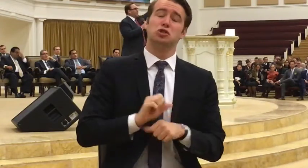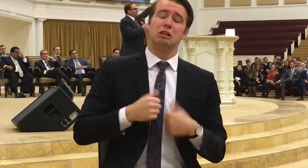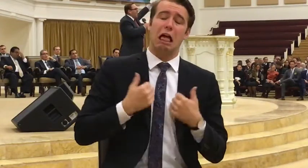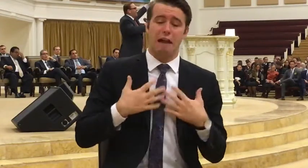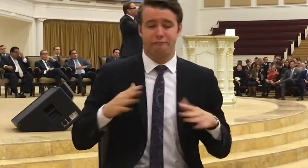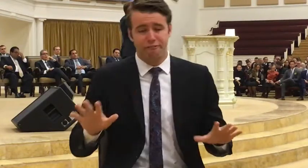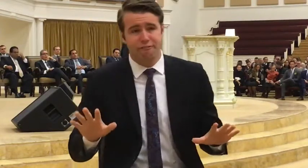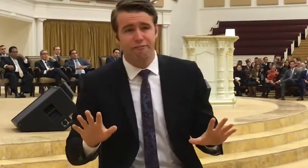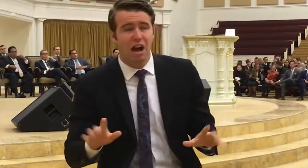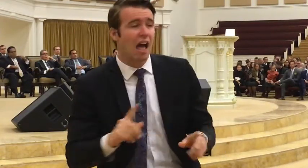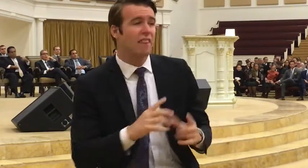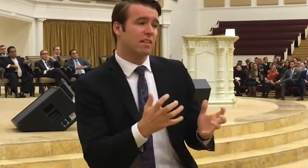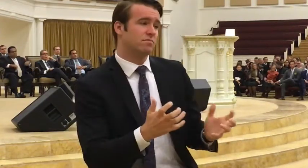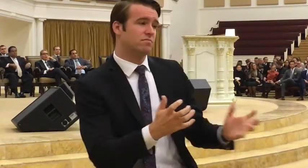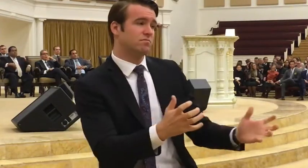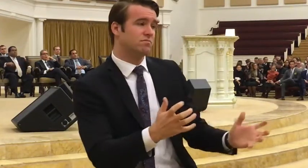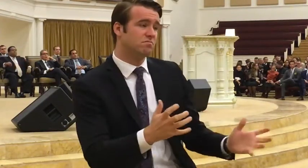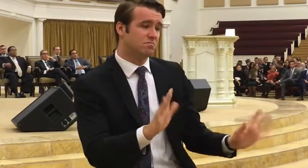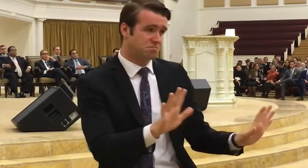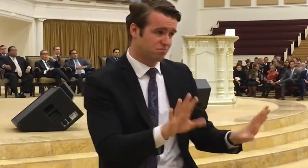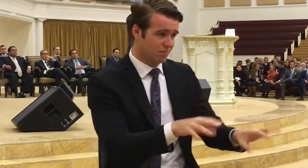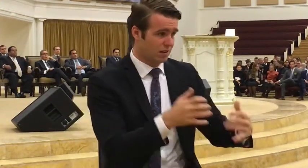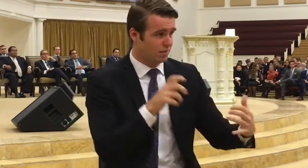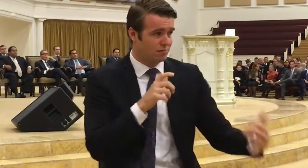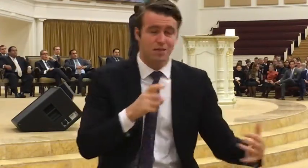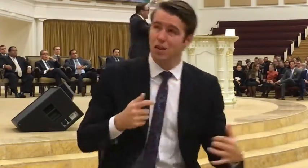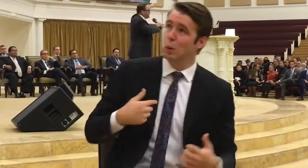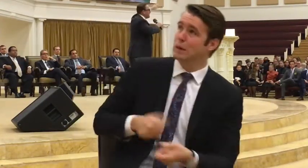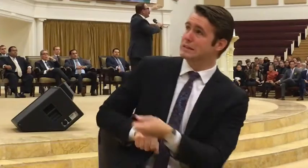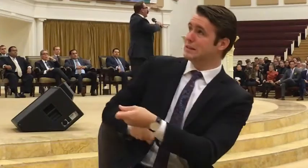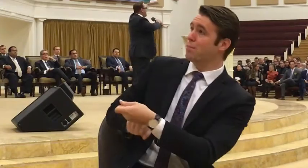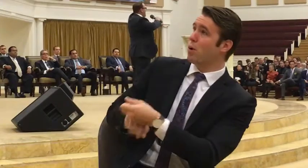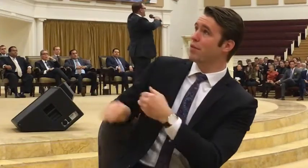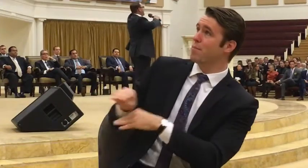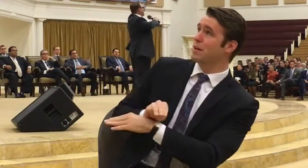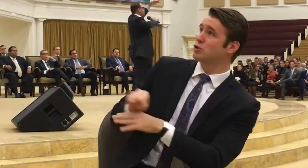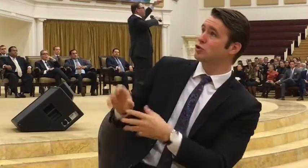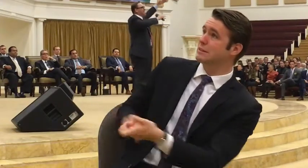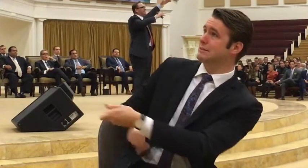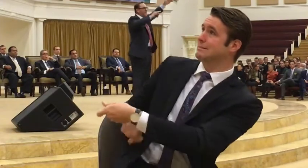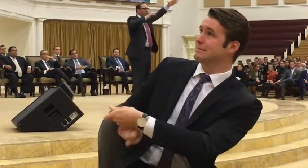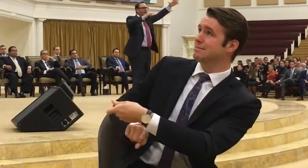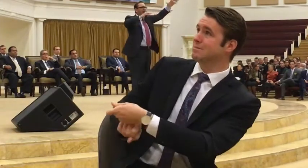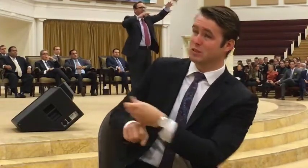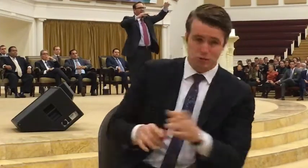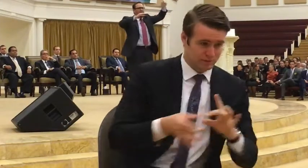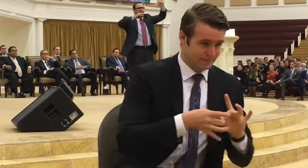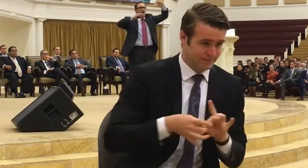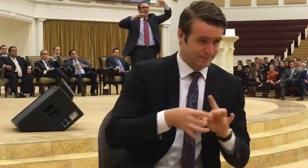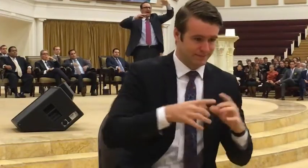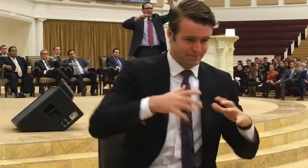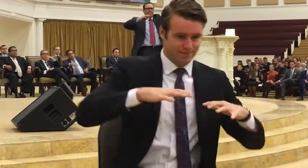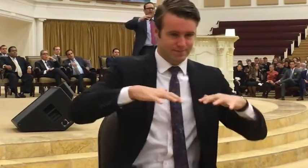And then we've got just our life, and our life is made to support the ministry, and that's just run together, and that's an old